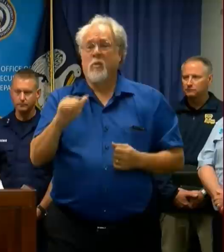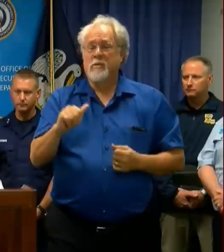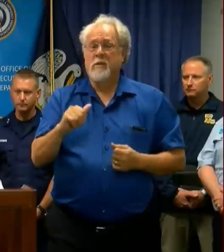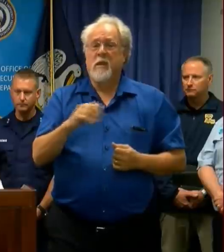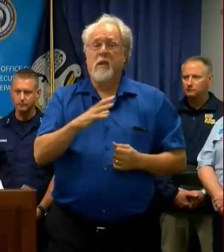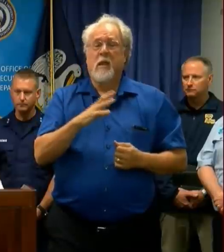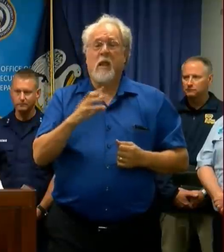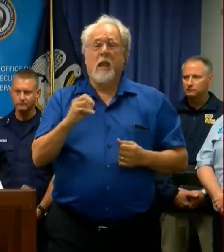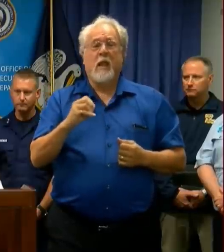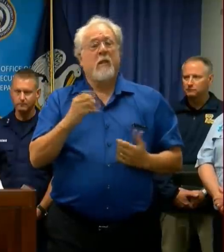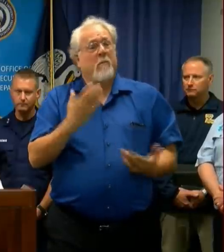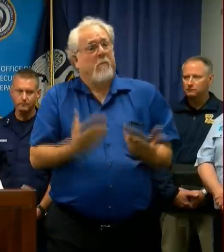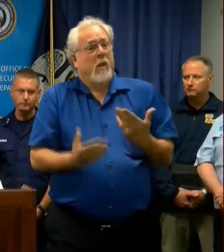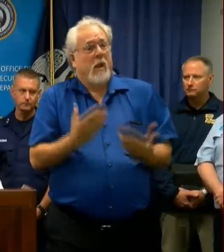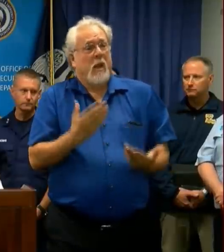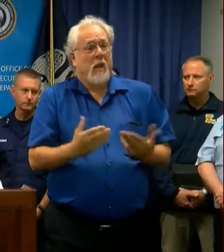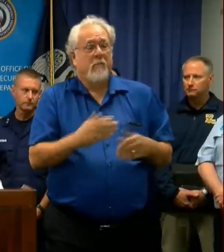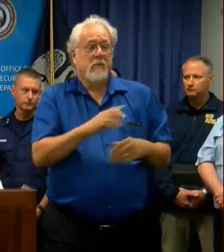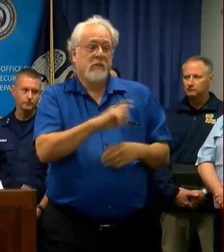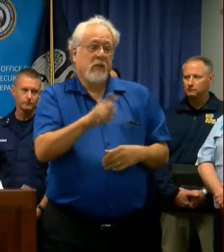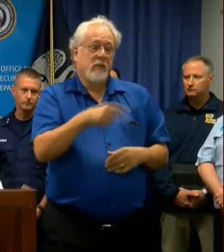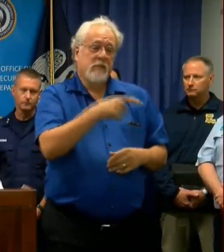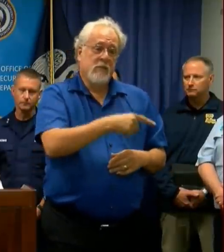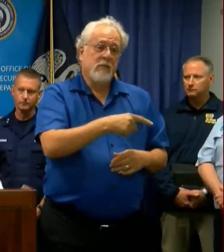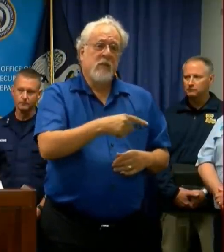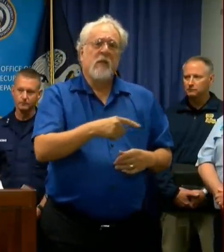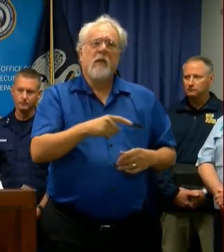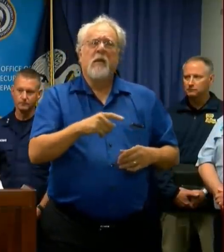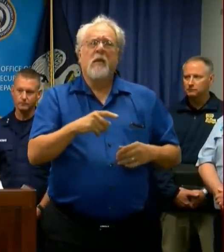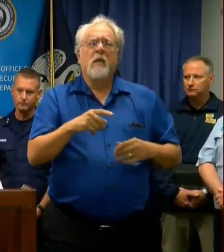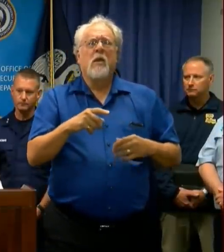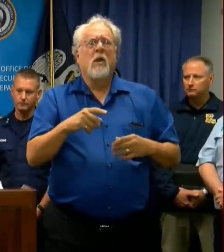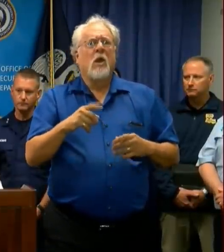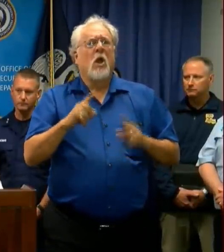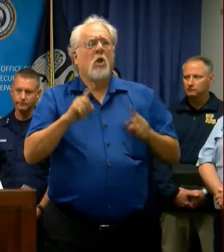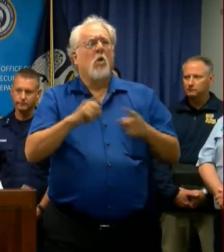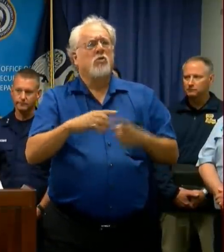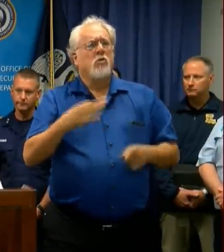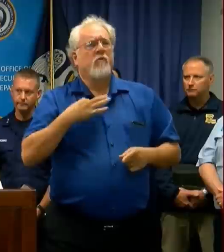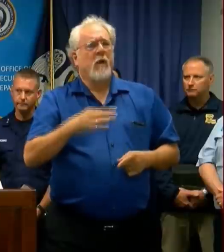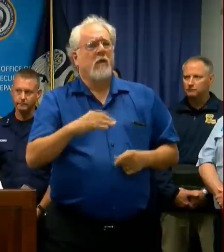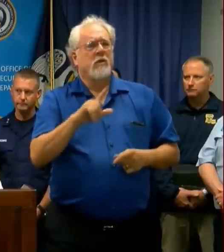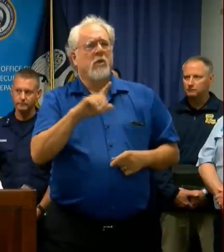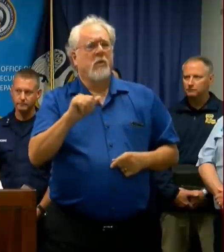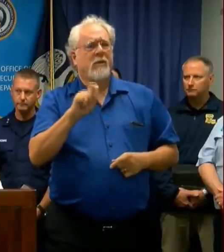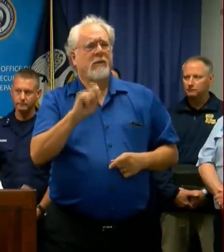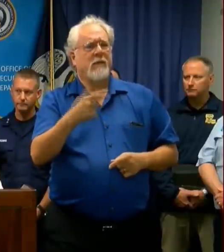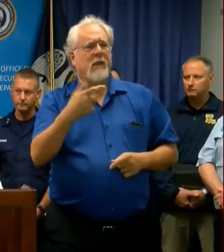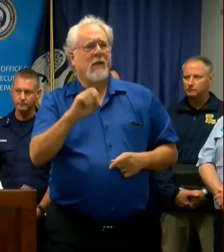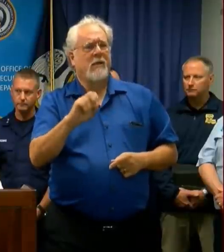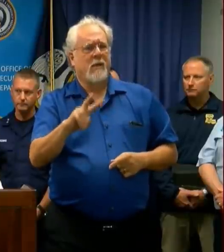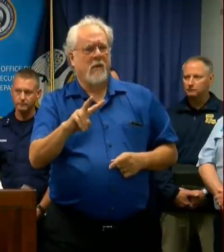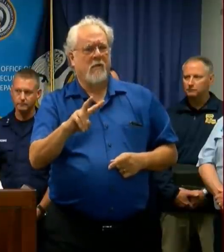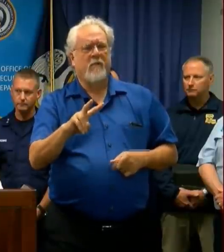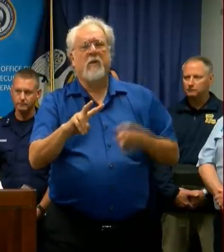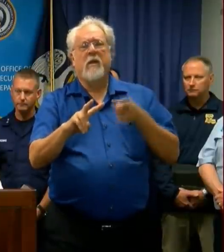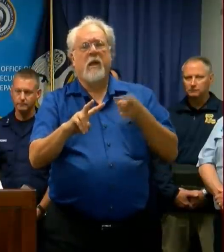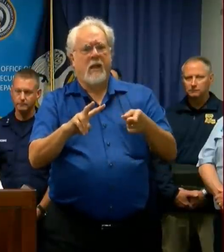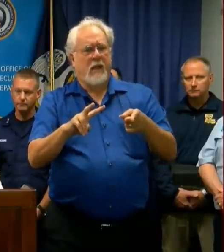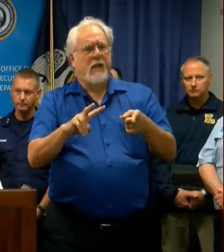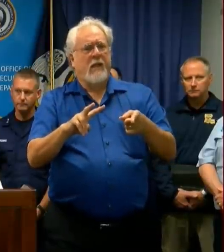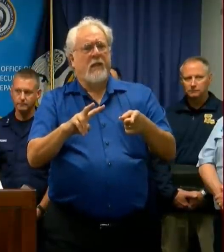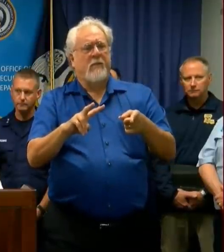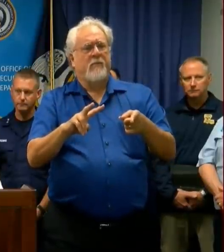and perhaps primarily to Texas, I want people to go to volunteerlouisiana.gov. This is an effort